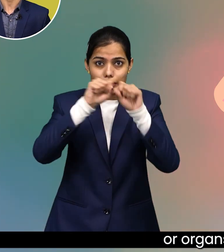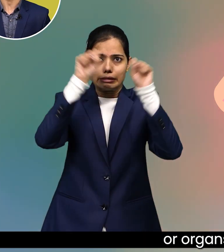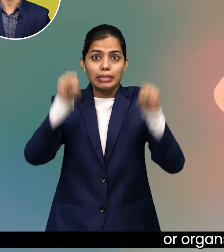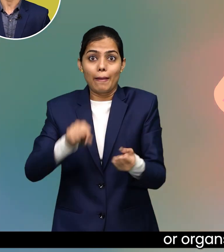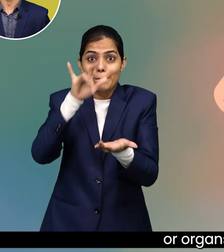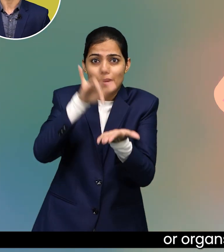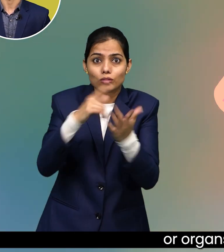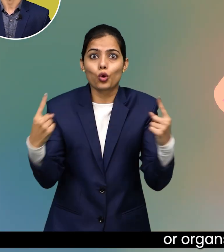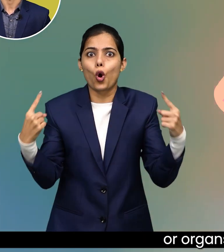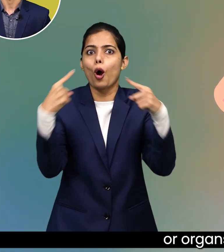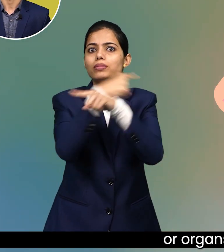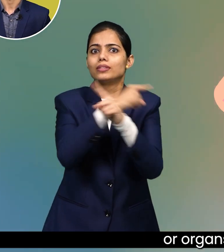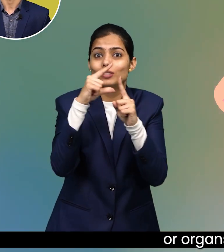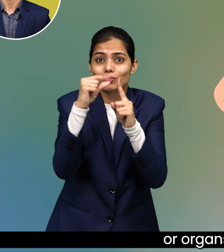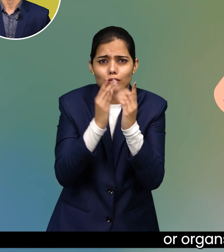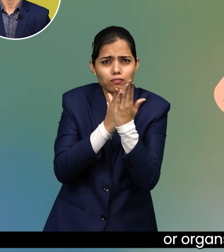or organs in the body.